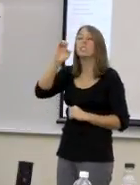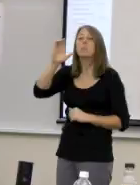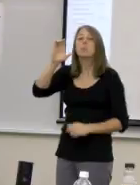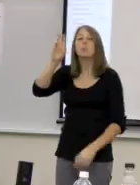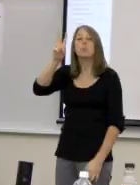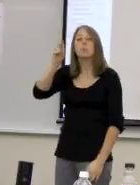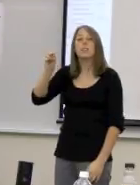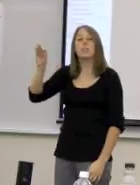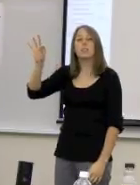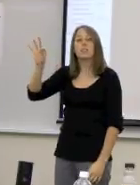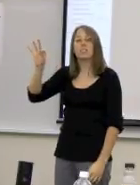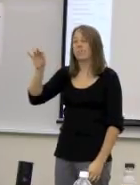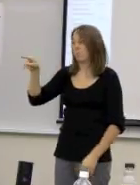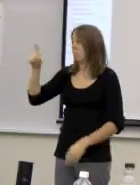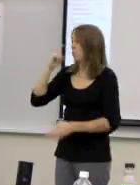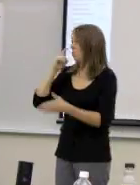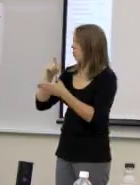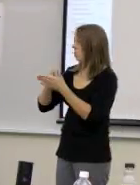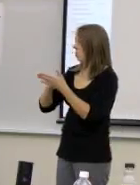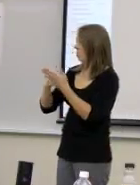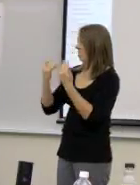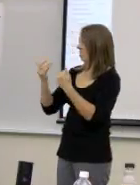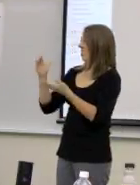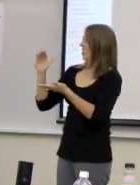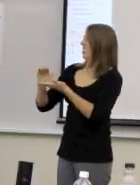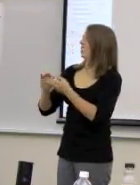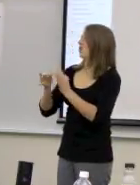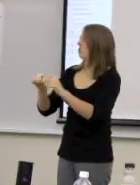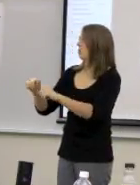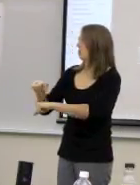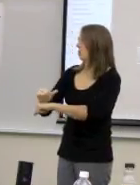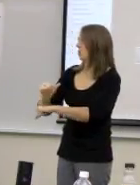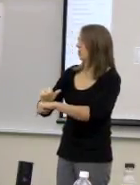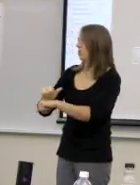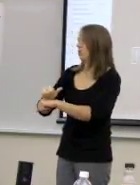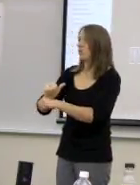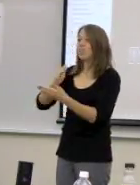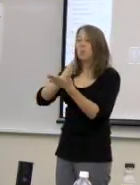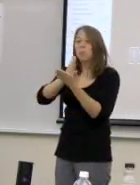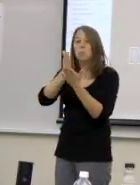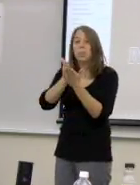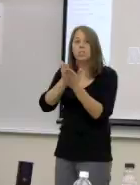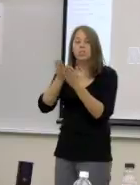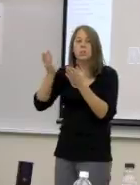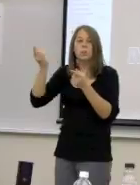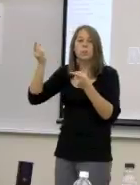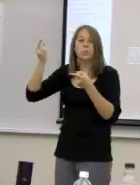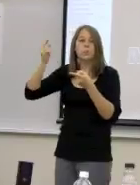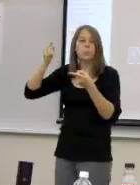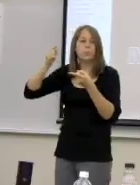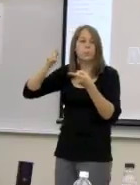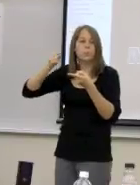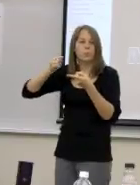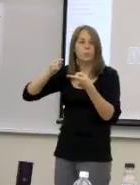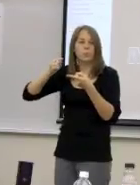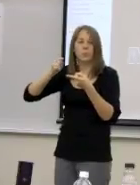notice work has slowed down in the community because budgets have gotten smaller. And everything trickles down, doesn't